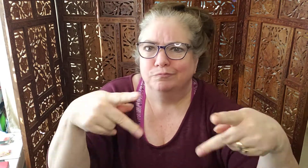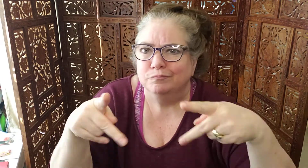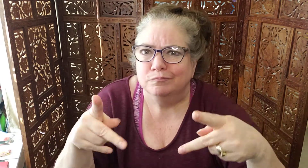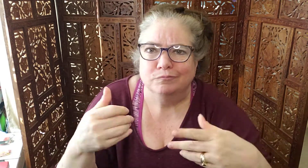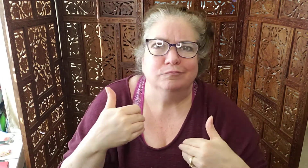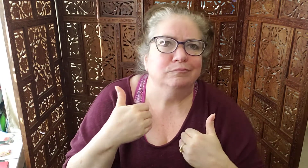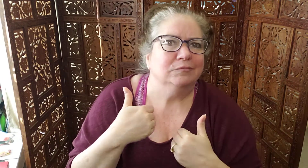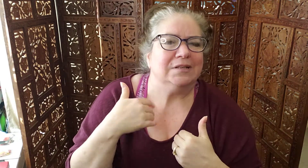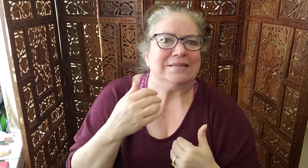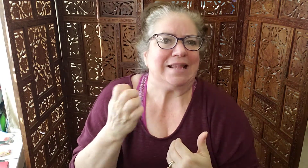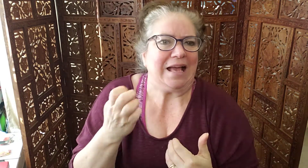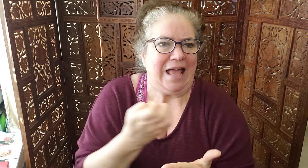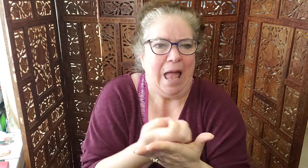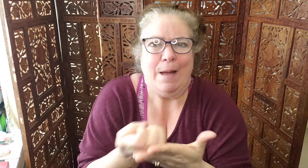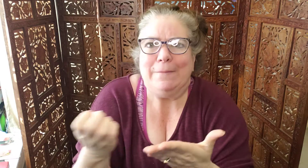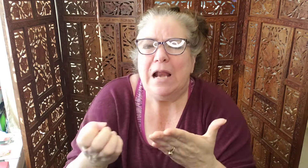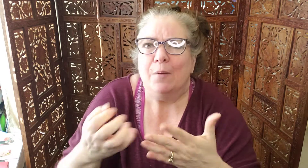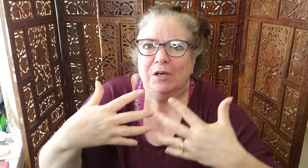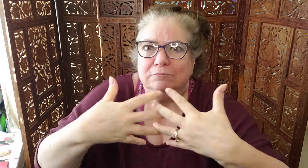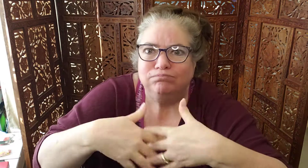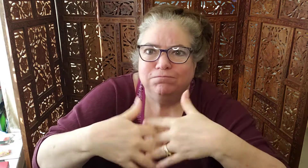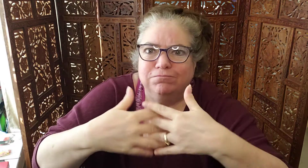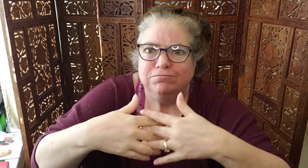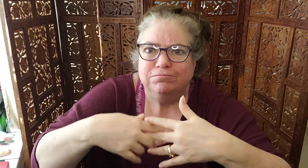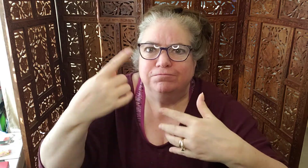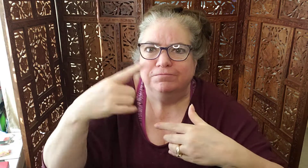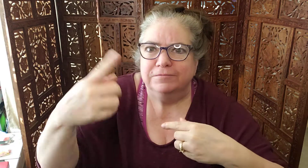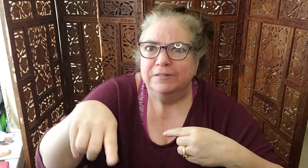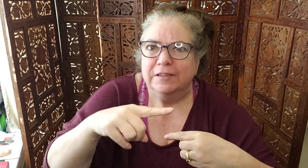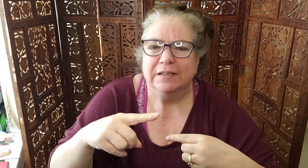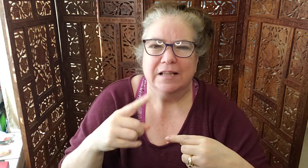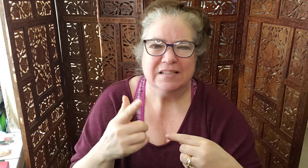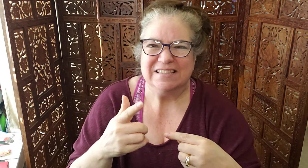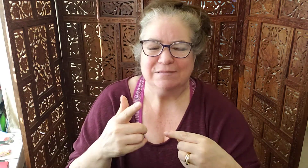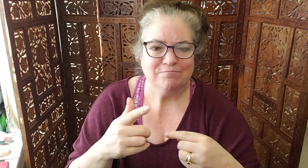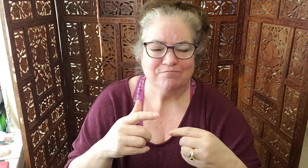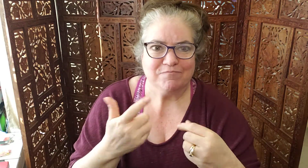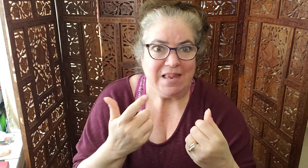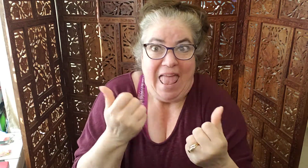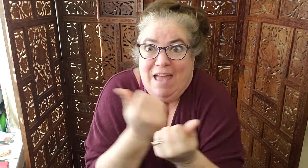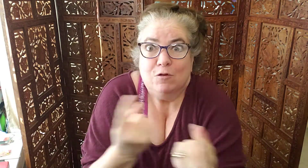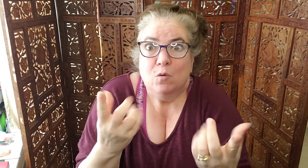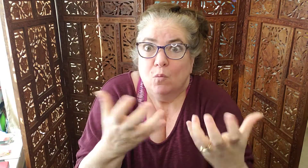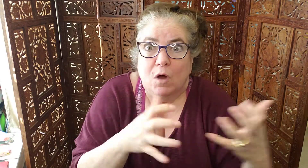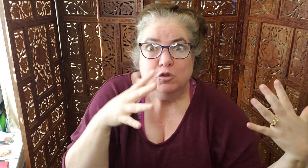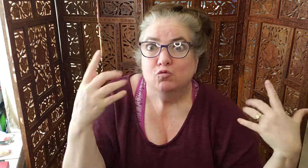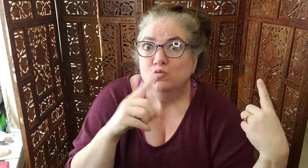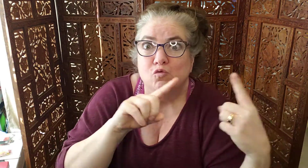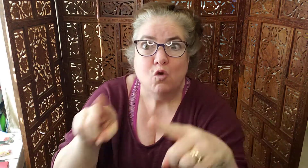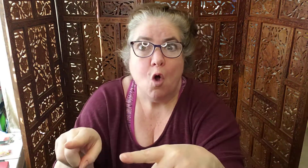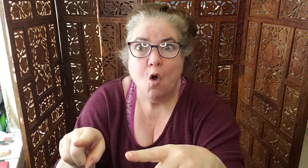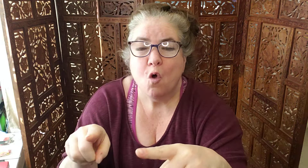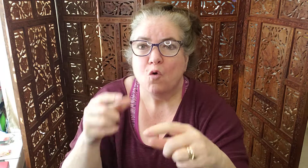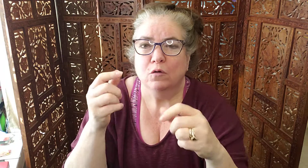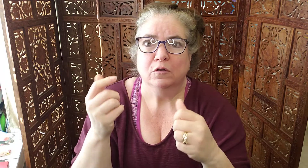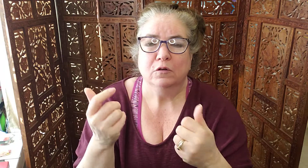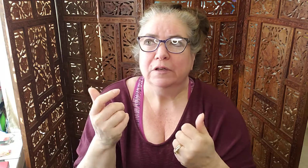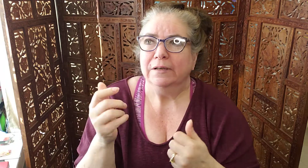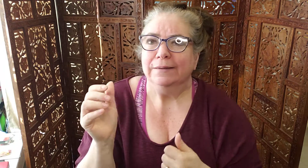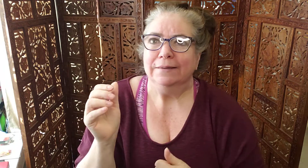economic engine. Possibility. Everybody wants to go. Everyone on Broadway